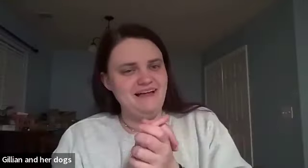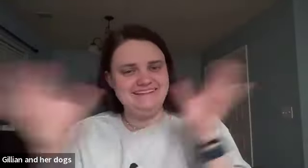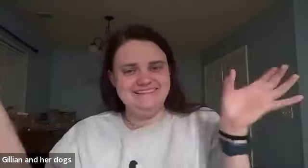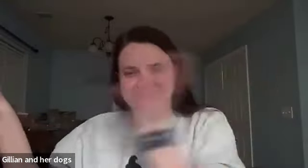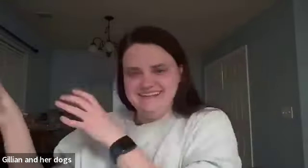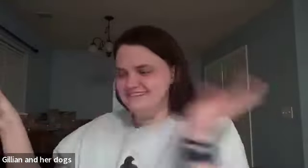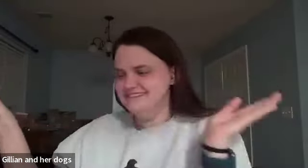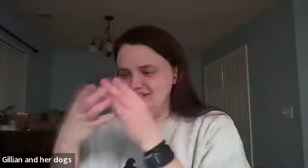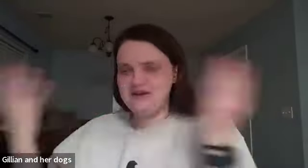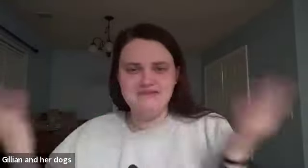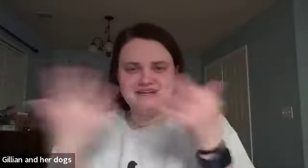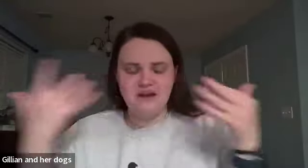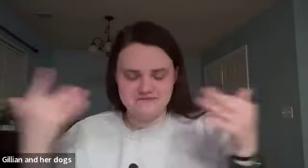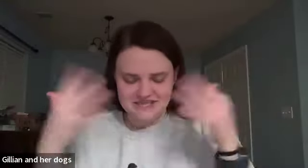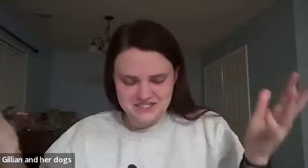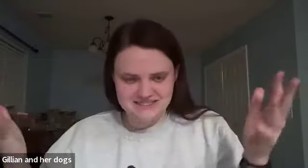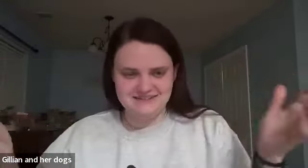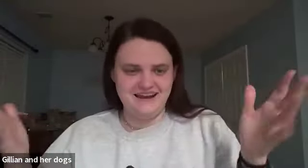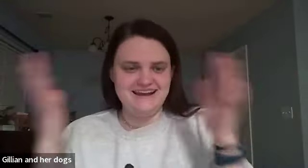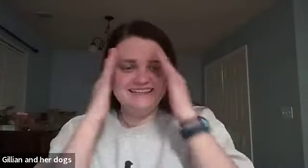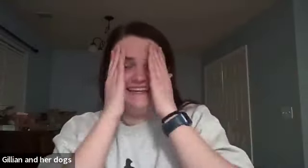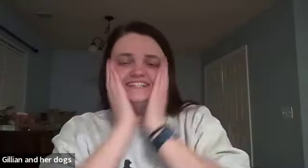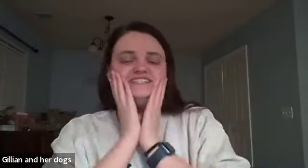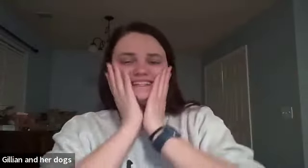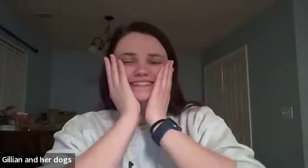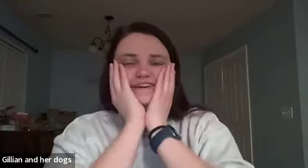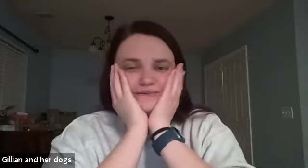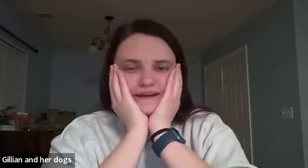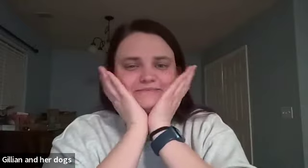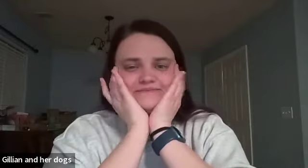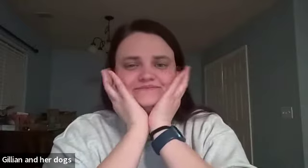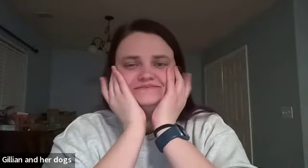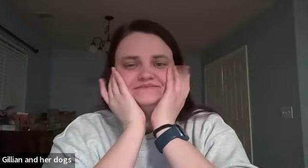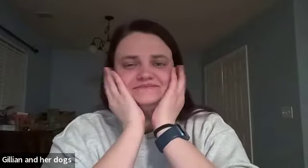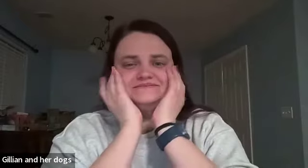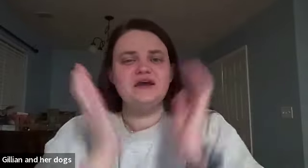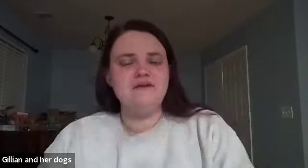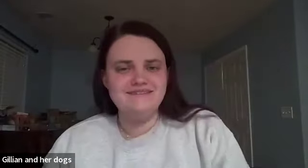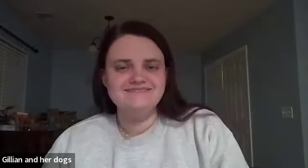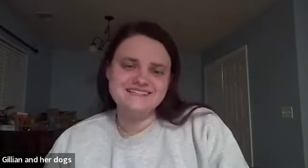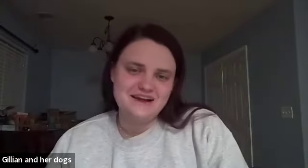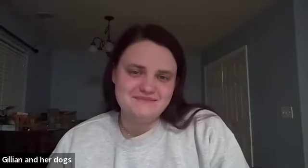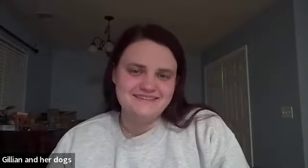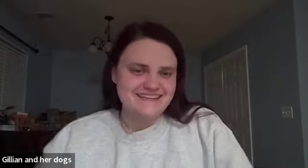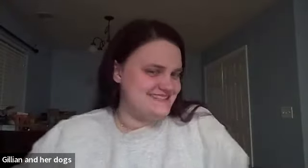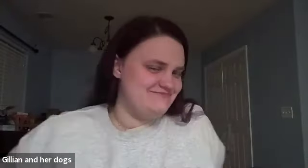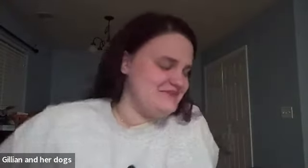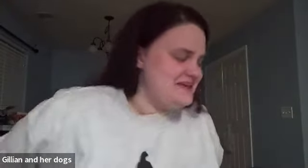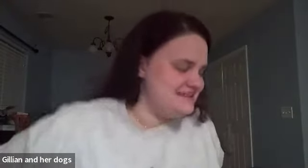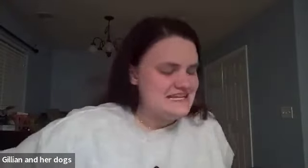Like you're having a conversation still, guys. Like, and I sit there and I'm like, okay, let's talk about this. It's